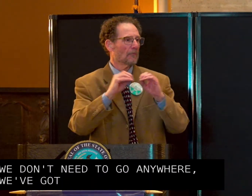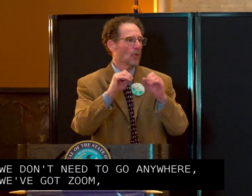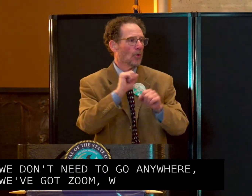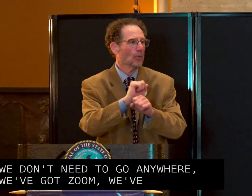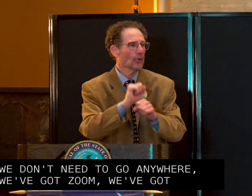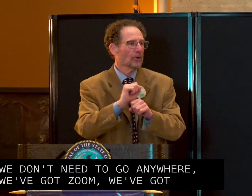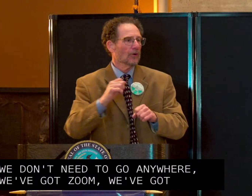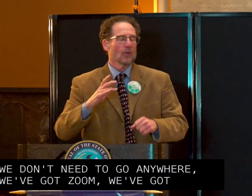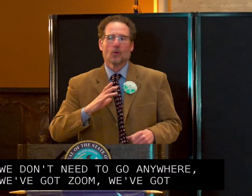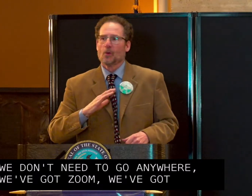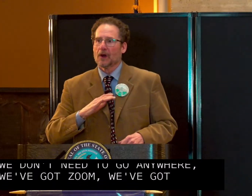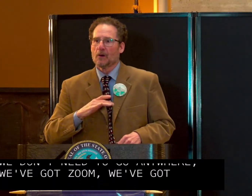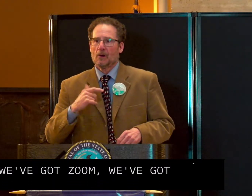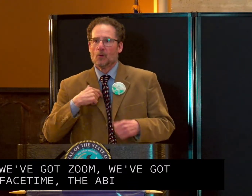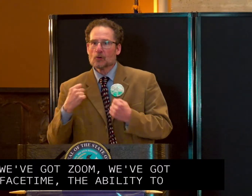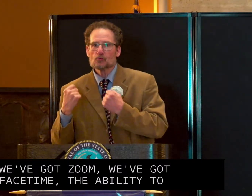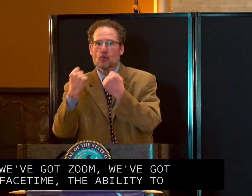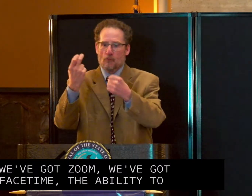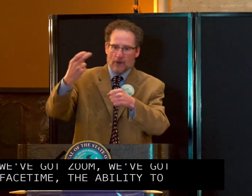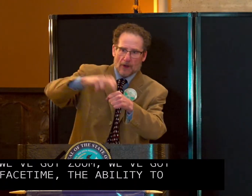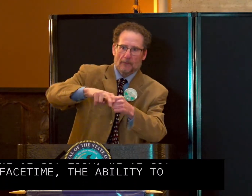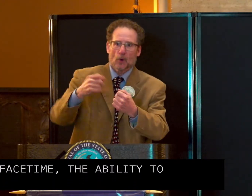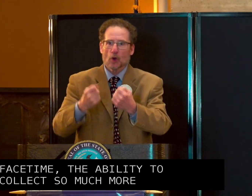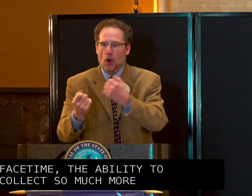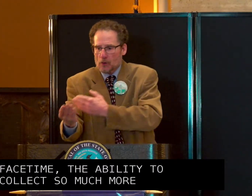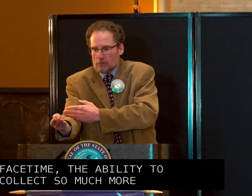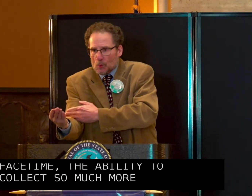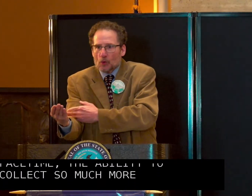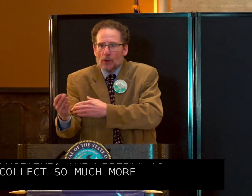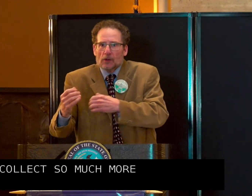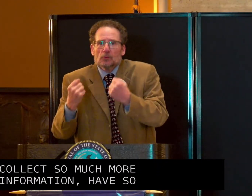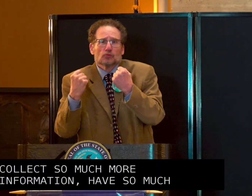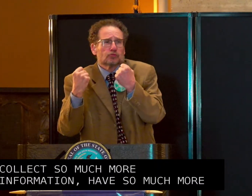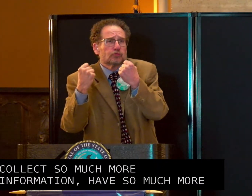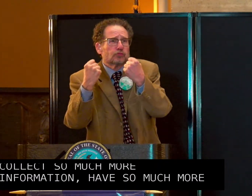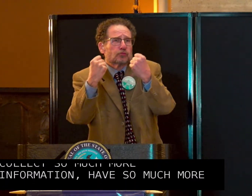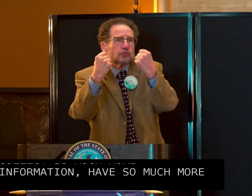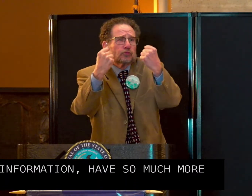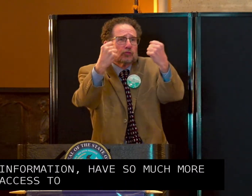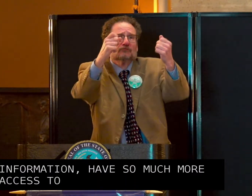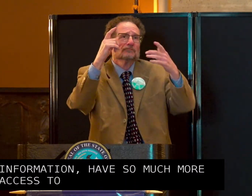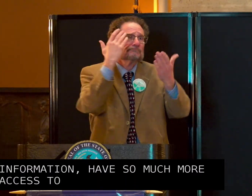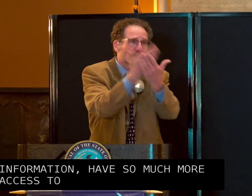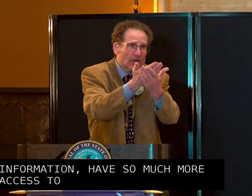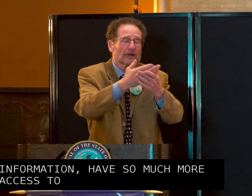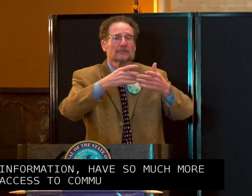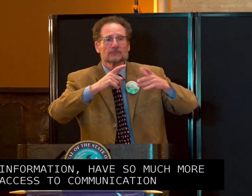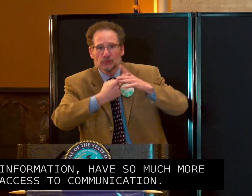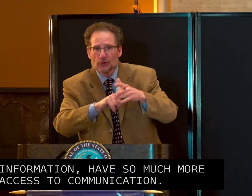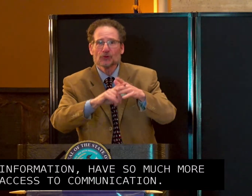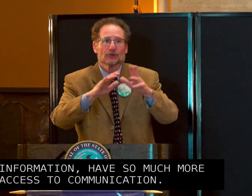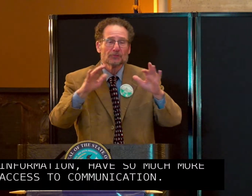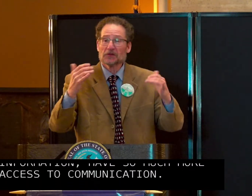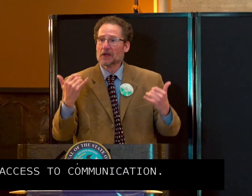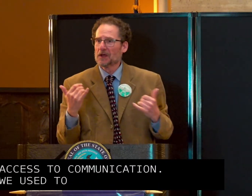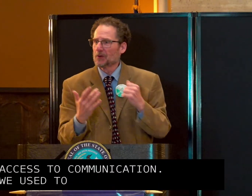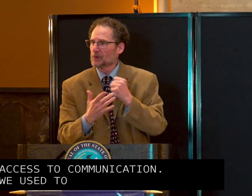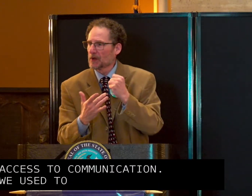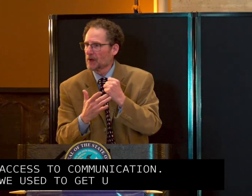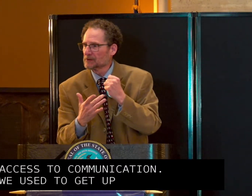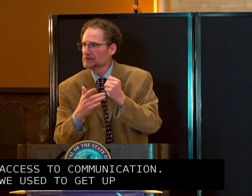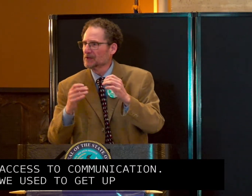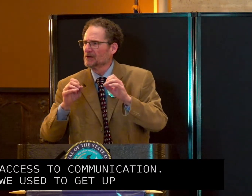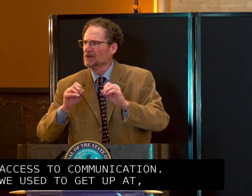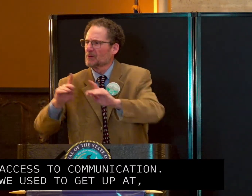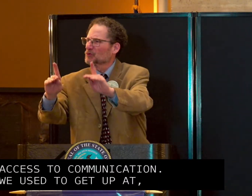so much more information, have so much more access to communication. We used to get up at 4 in the morning, drive somewhere,